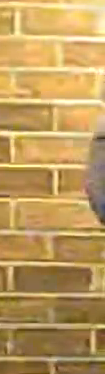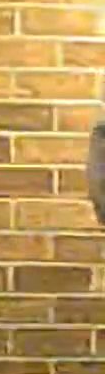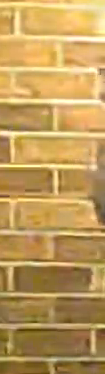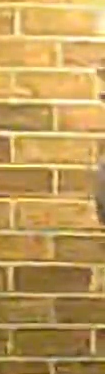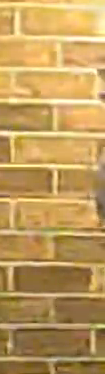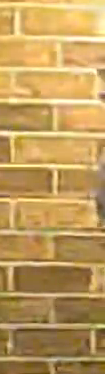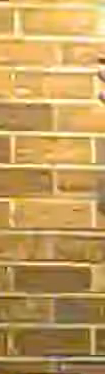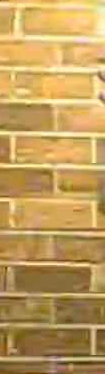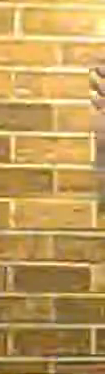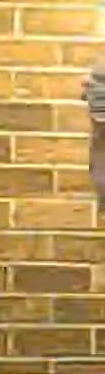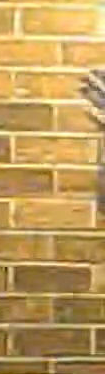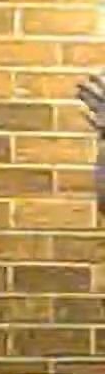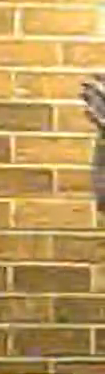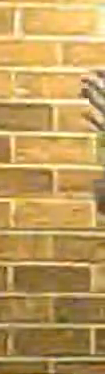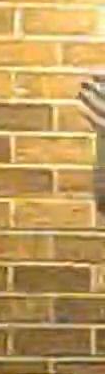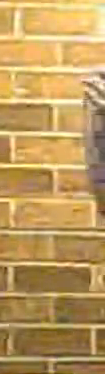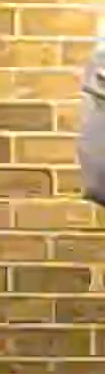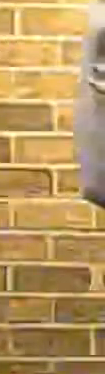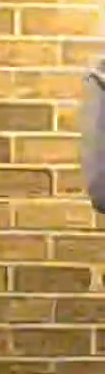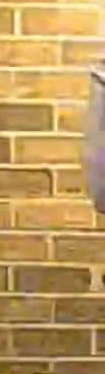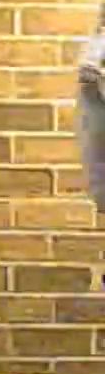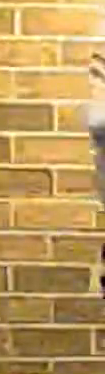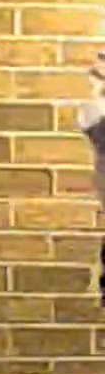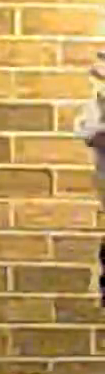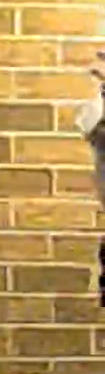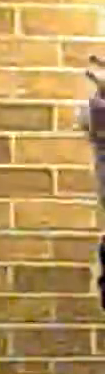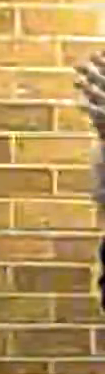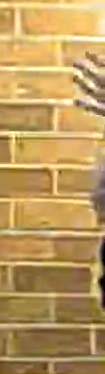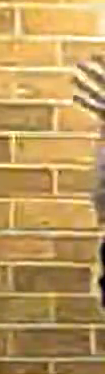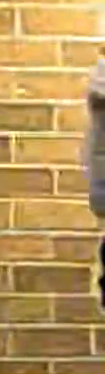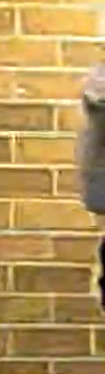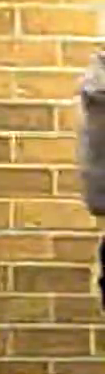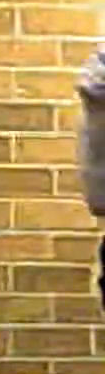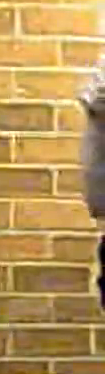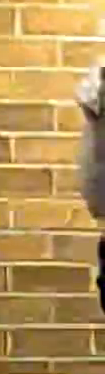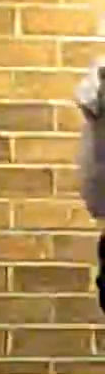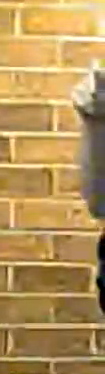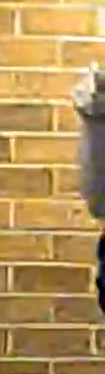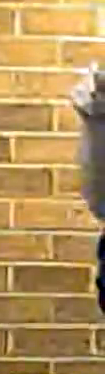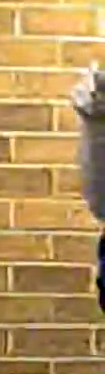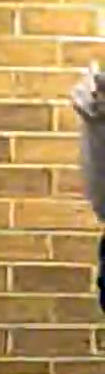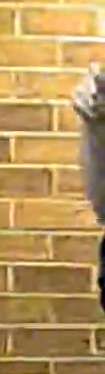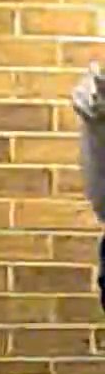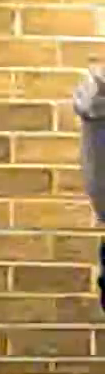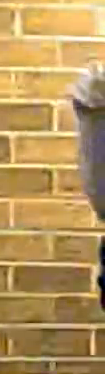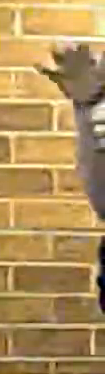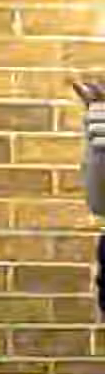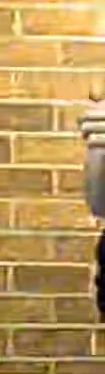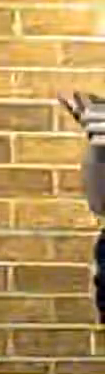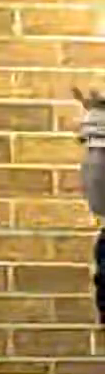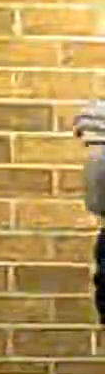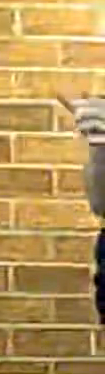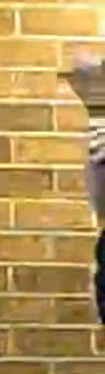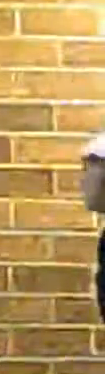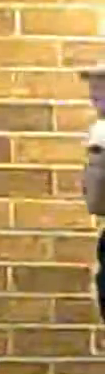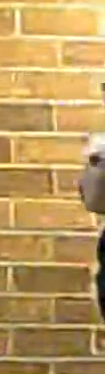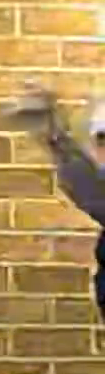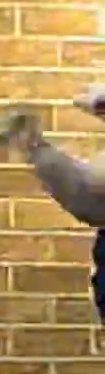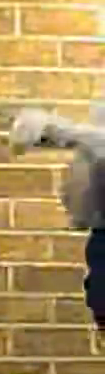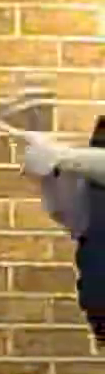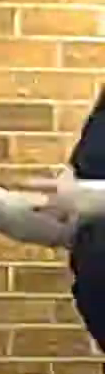Treasury, and also Mr. Pickle's department as well. Well, I'm still waiting for a